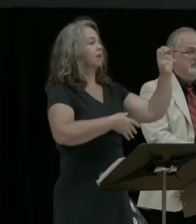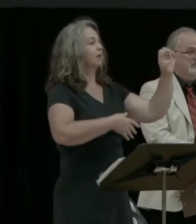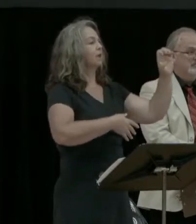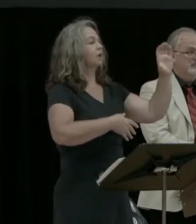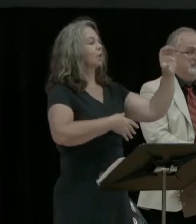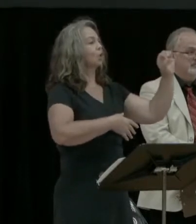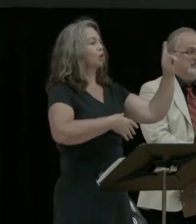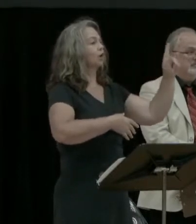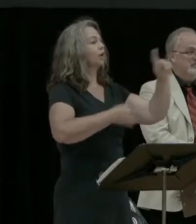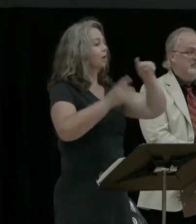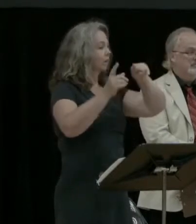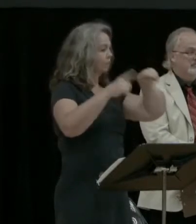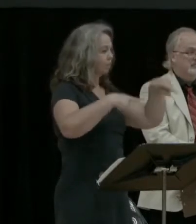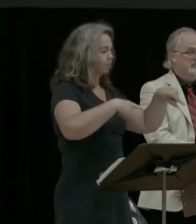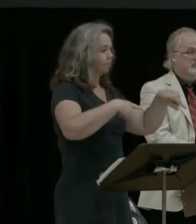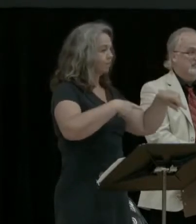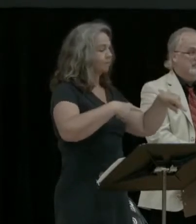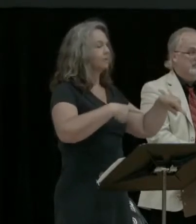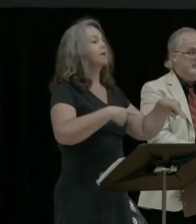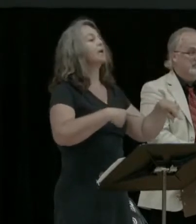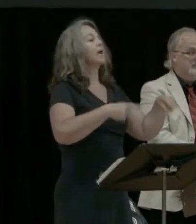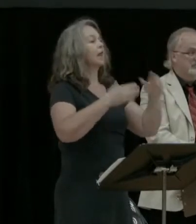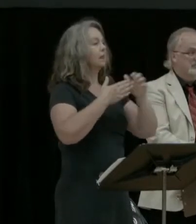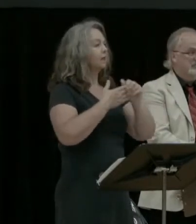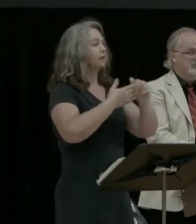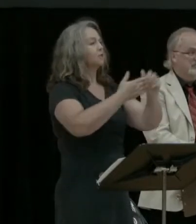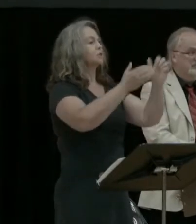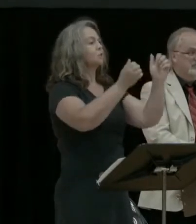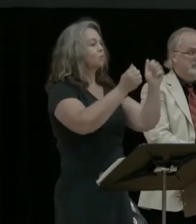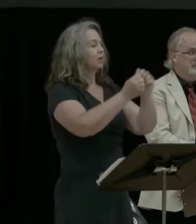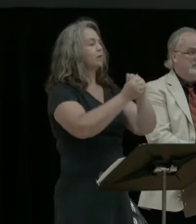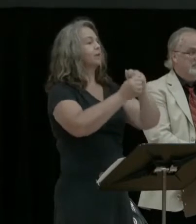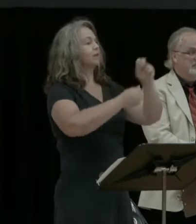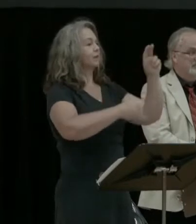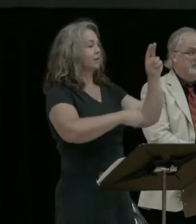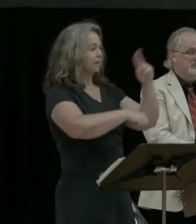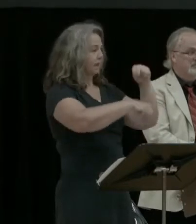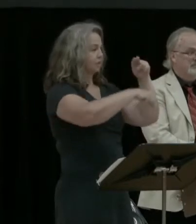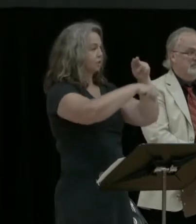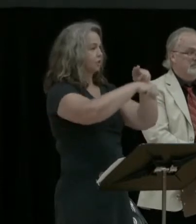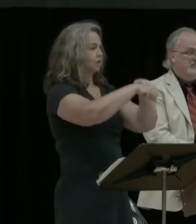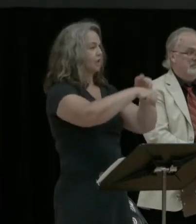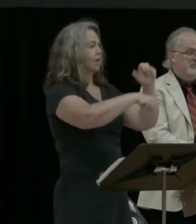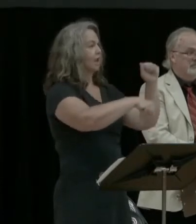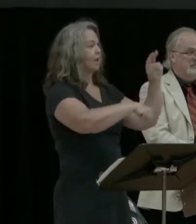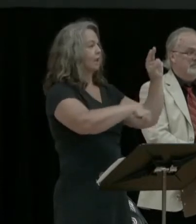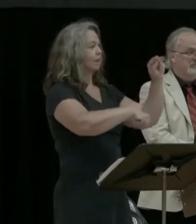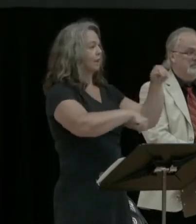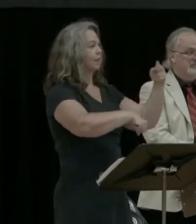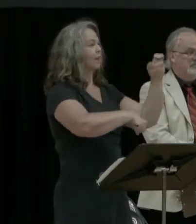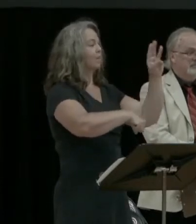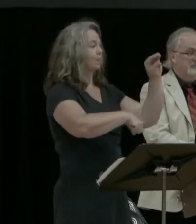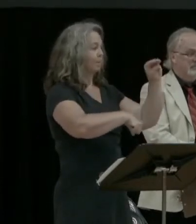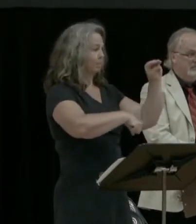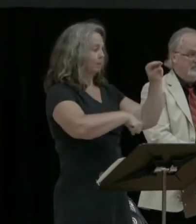and lead us in the national anthem under the direction of Mr. John Soderberg and the John Marshall Orchestra.